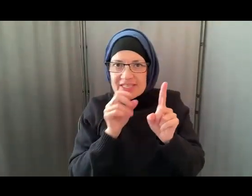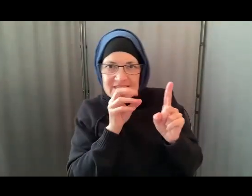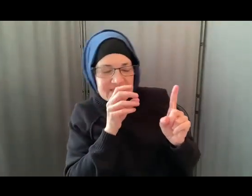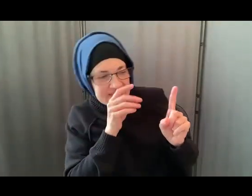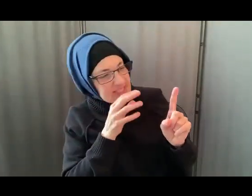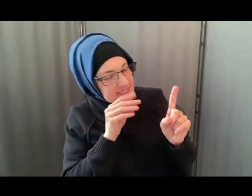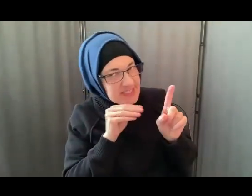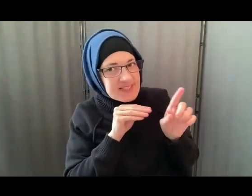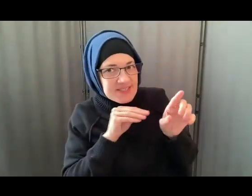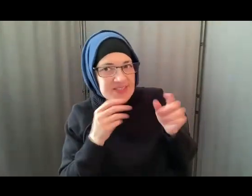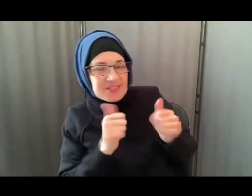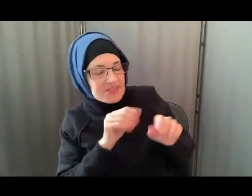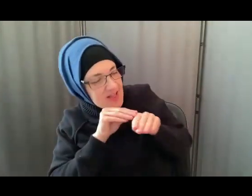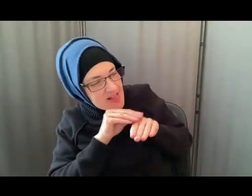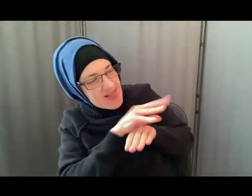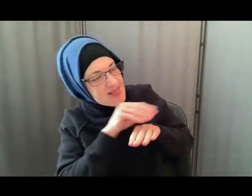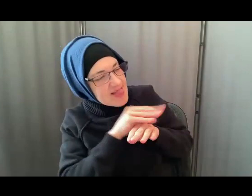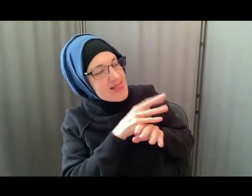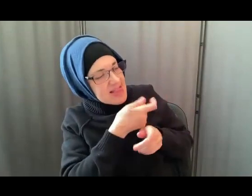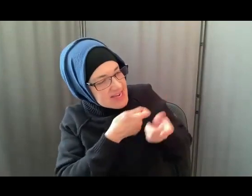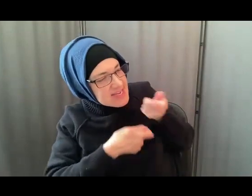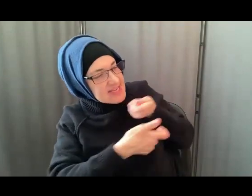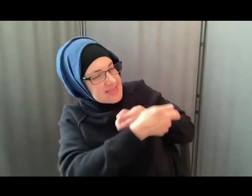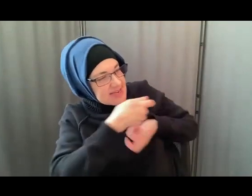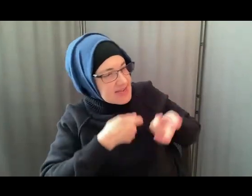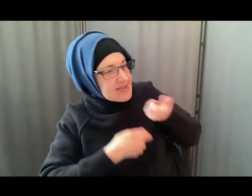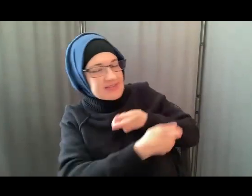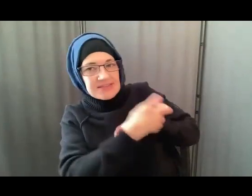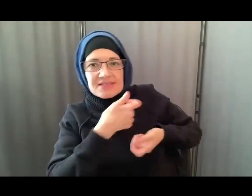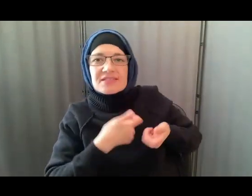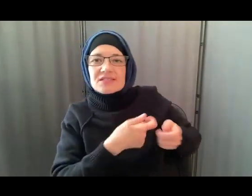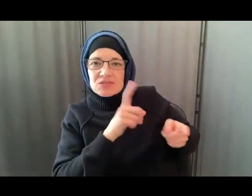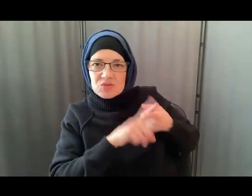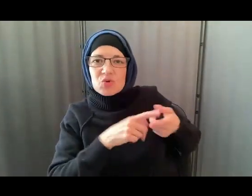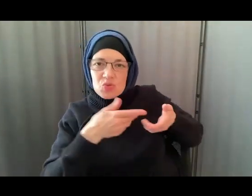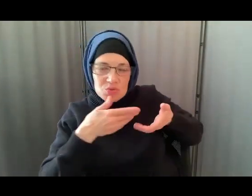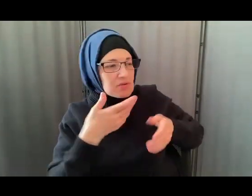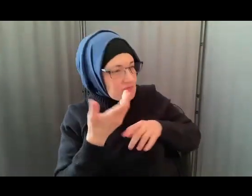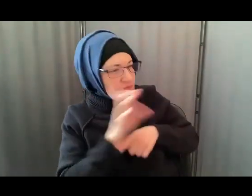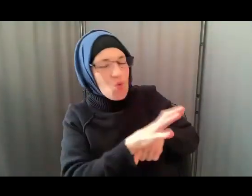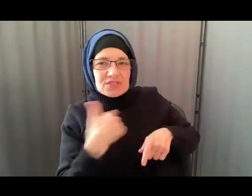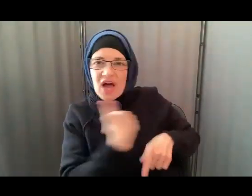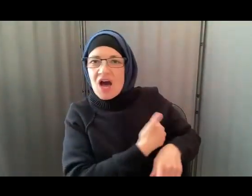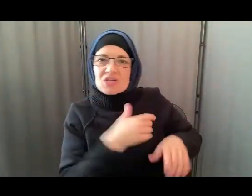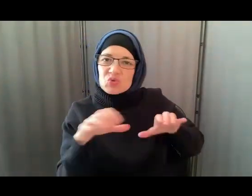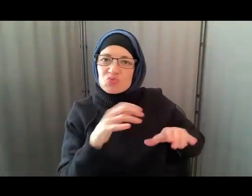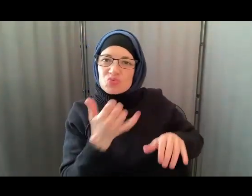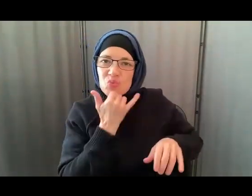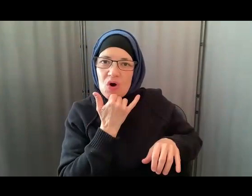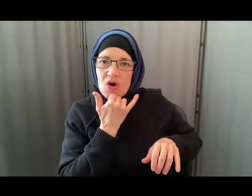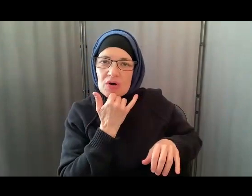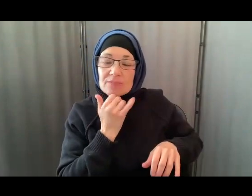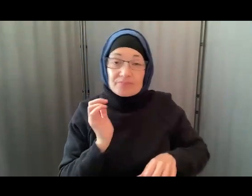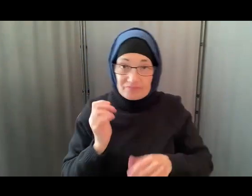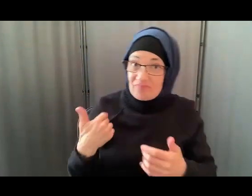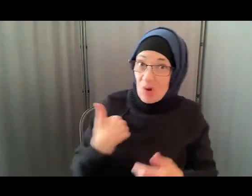and to make us slip into disobedience. We have a tongue that is difficult to